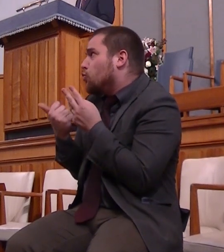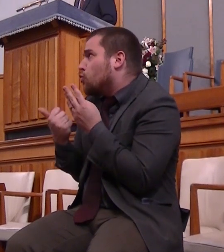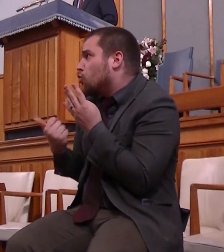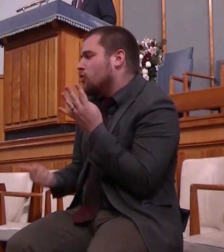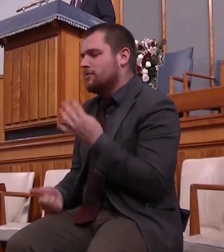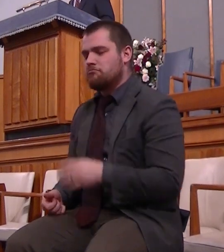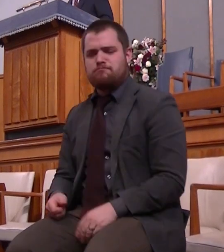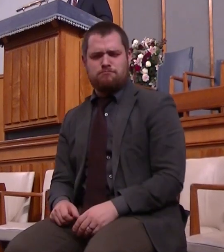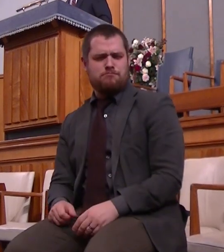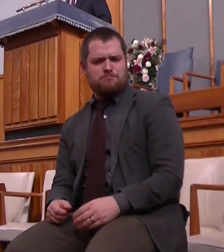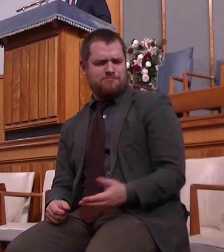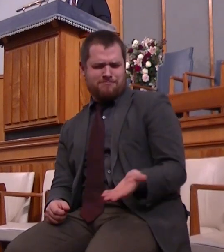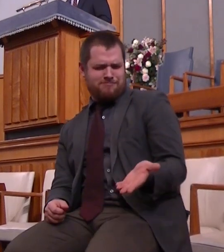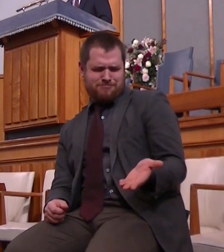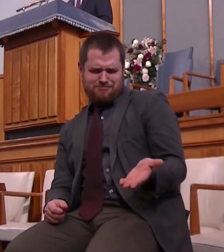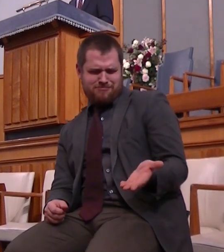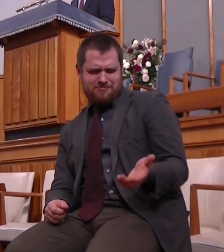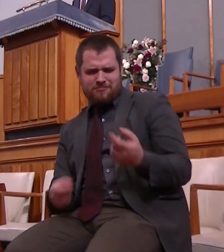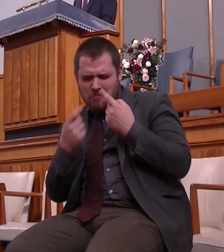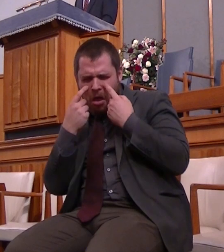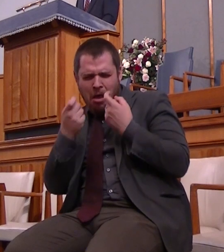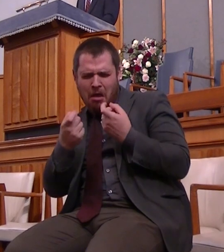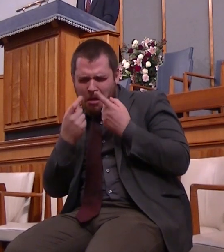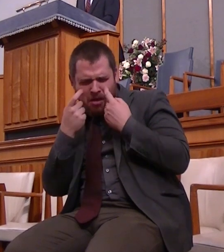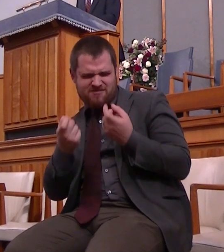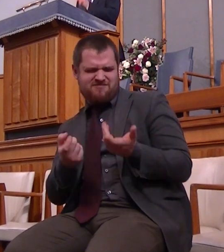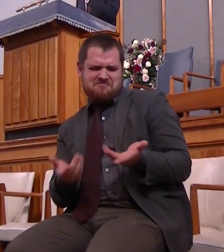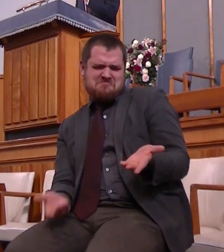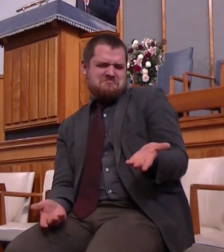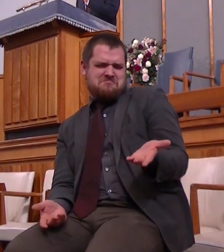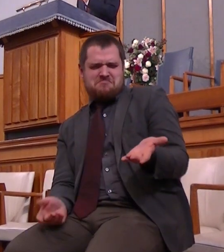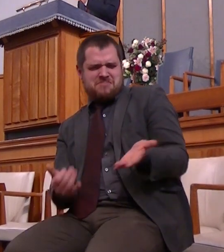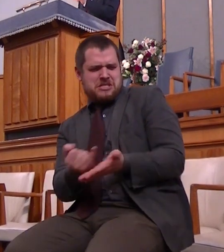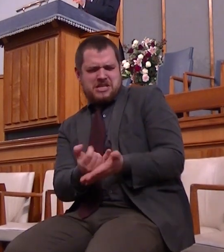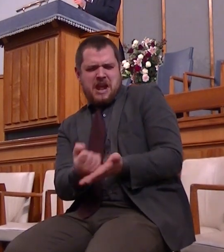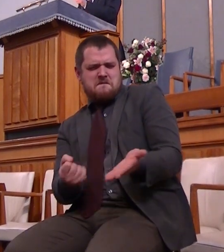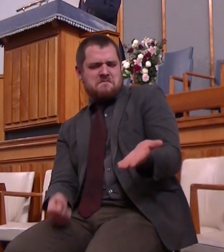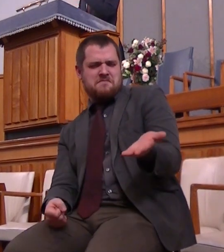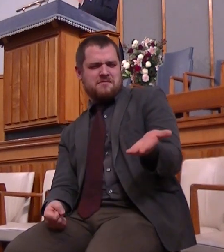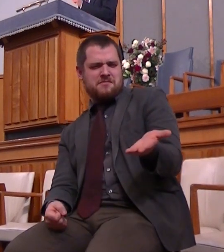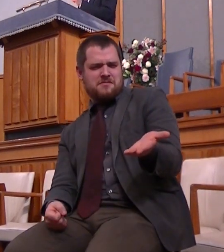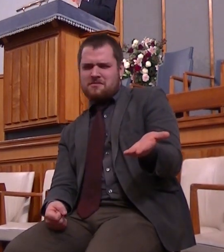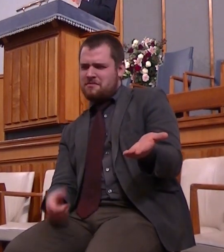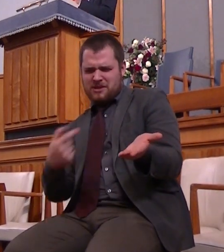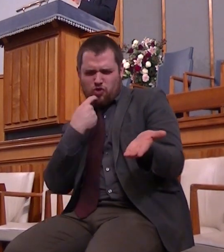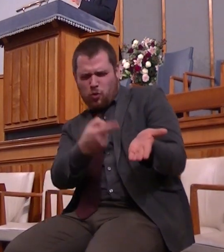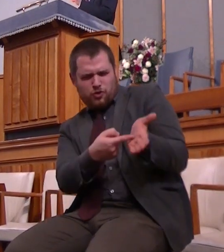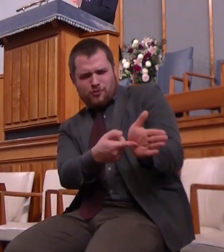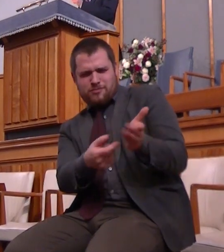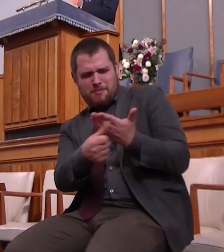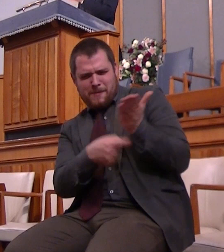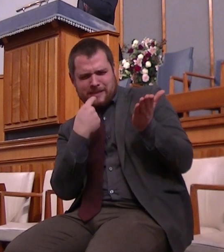not going to be moved by our tears. God has told us your sins. You're